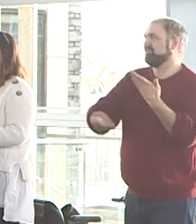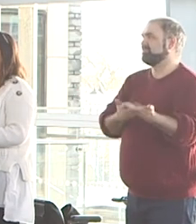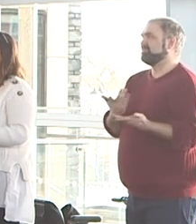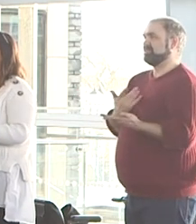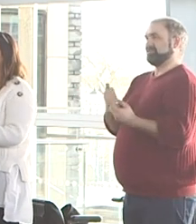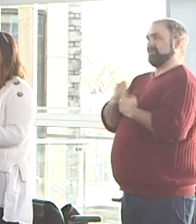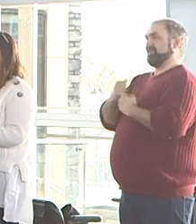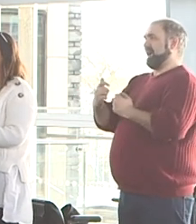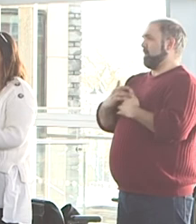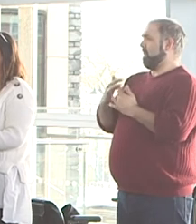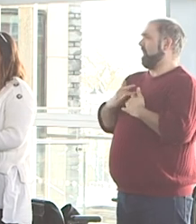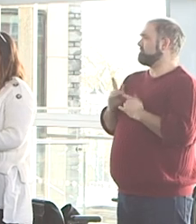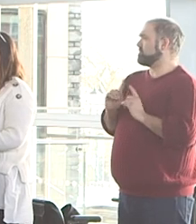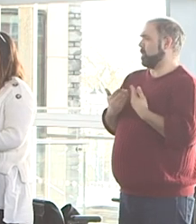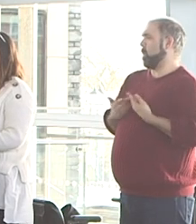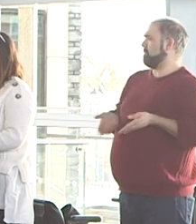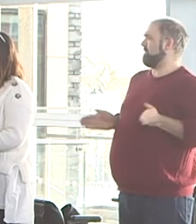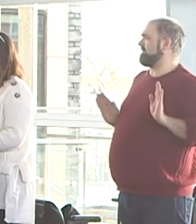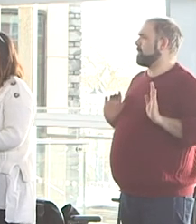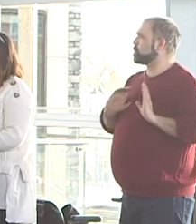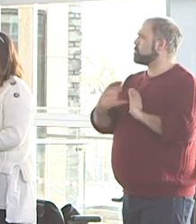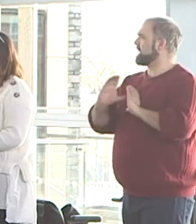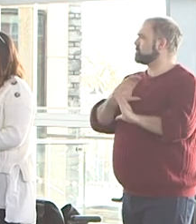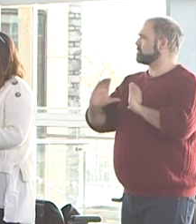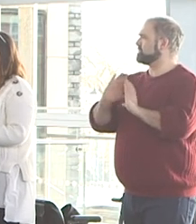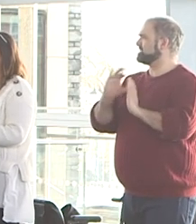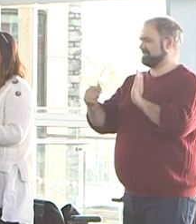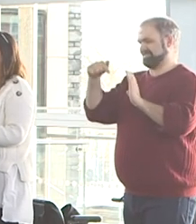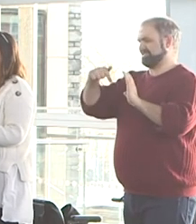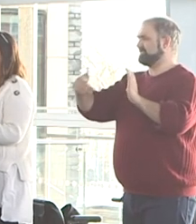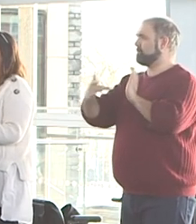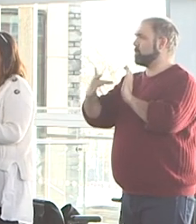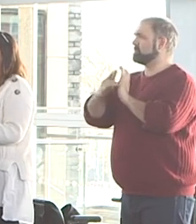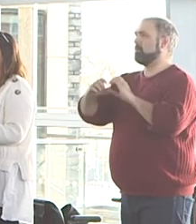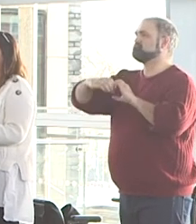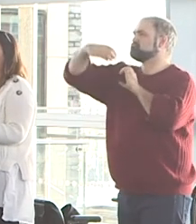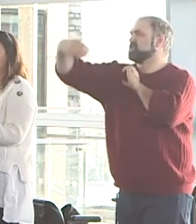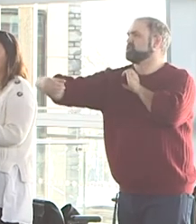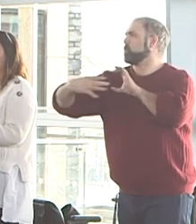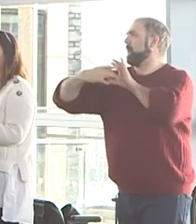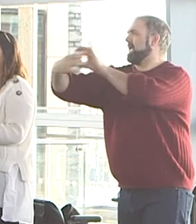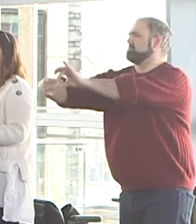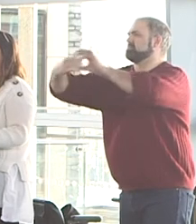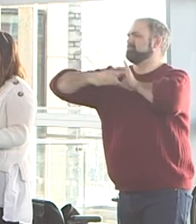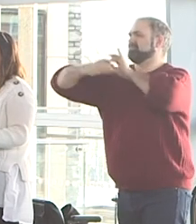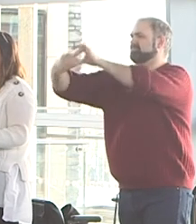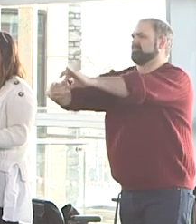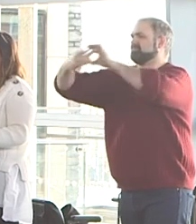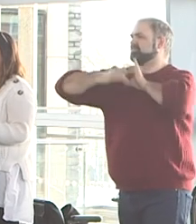an ally is about opening up the communication and building a bridge of connection, where you're coming